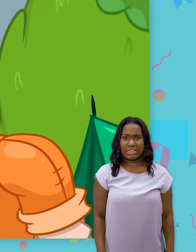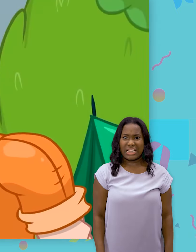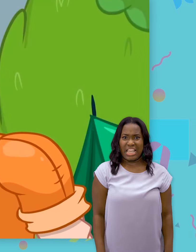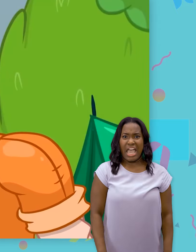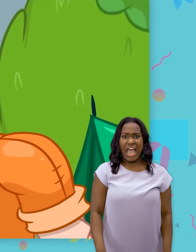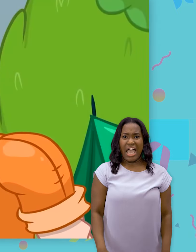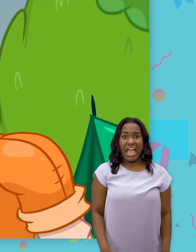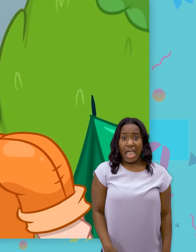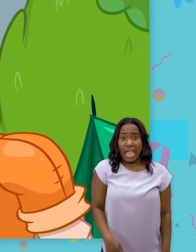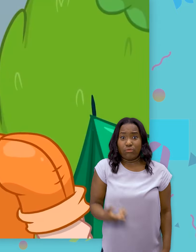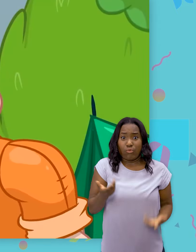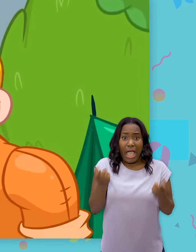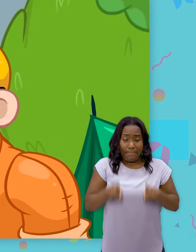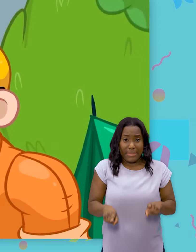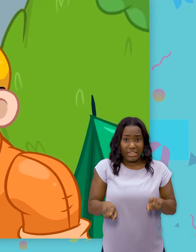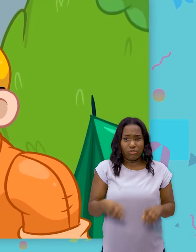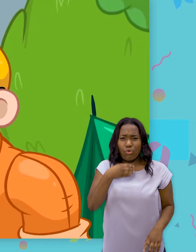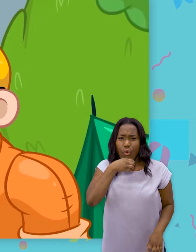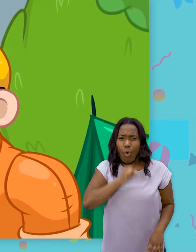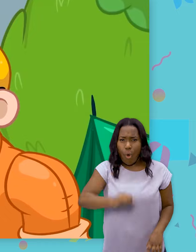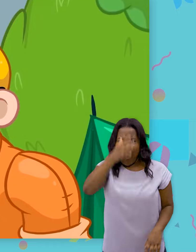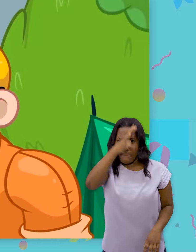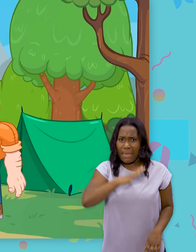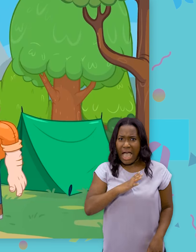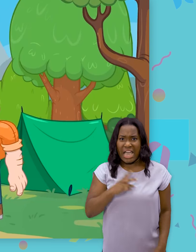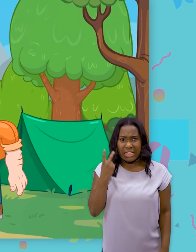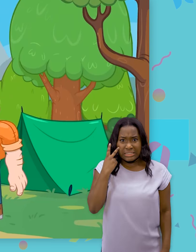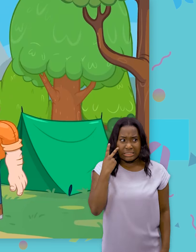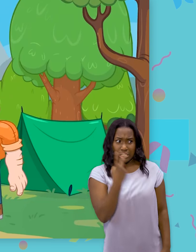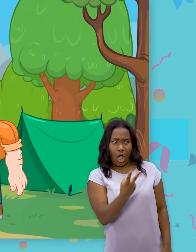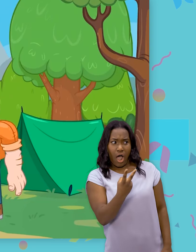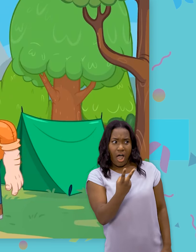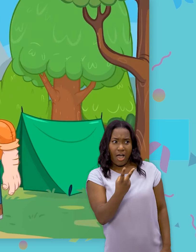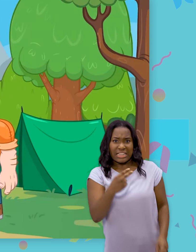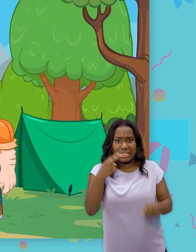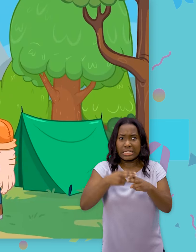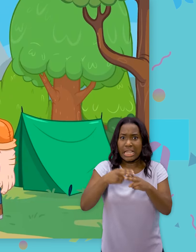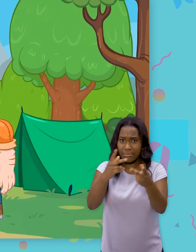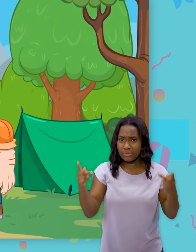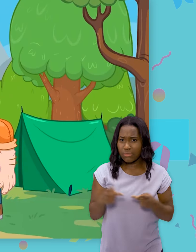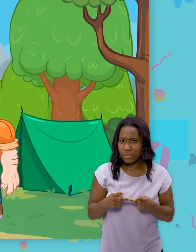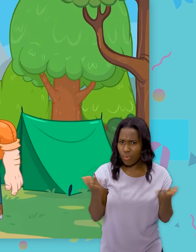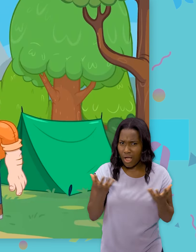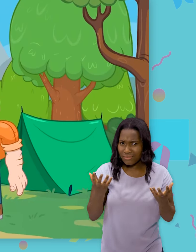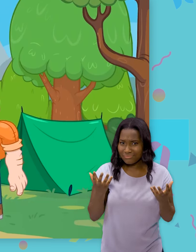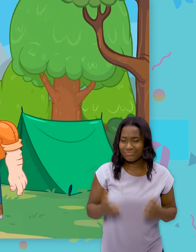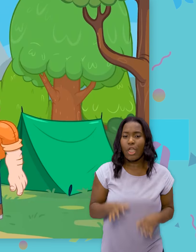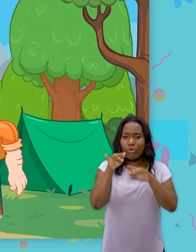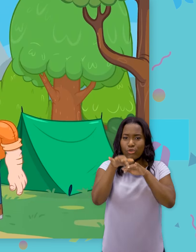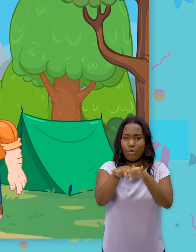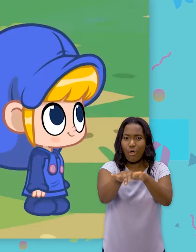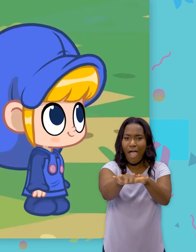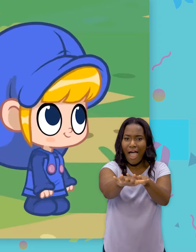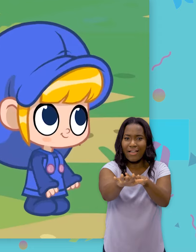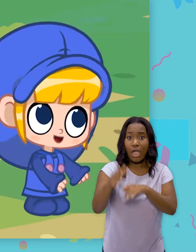And because of what the old lumberjack saw, they call this place Dragon's